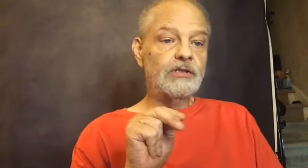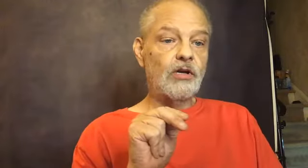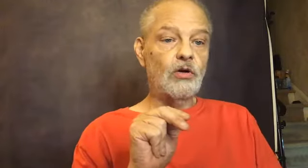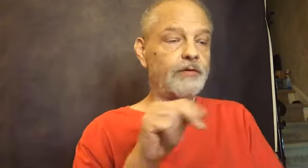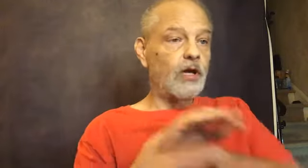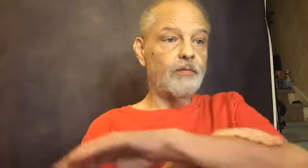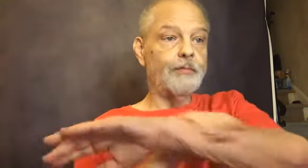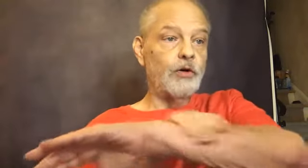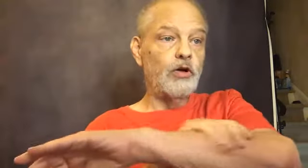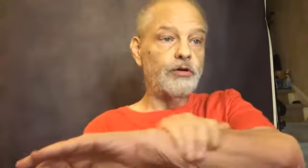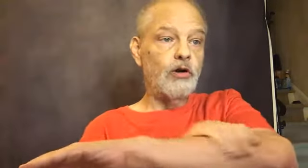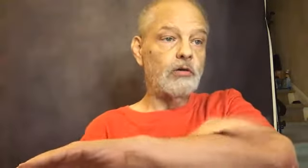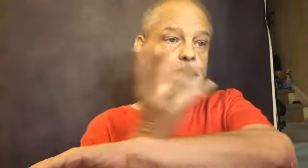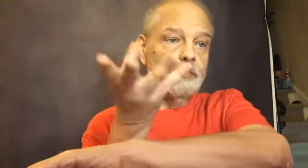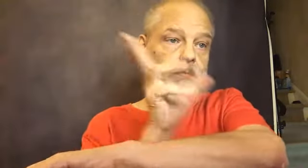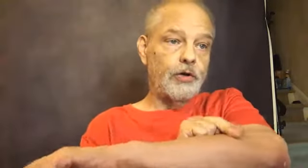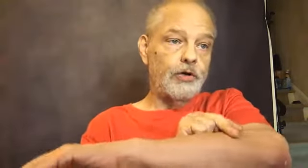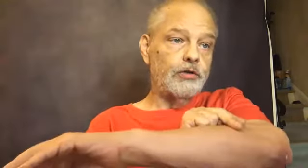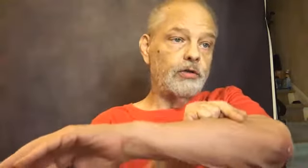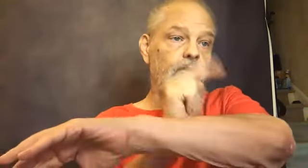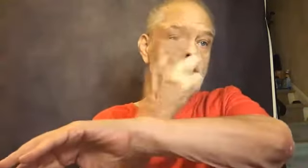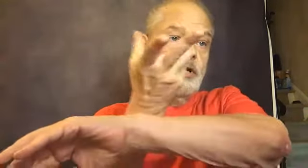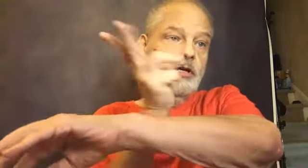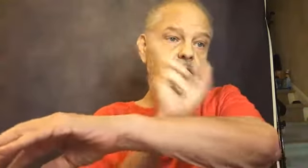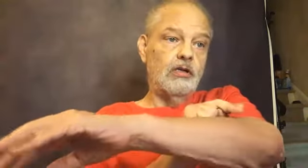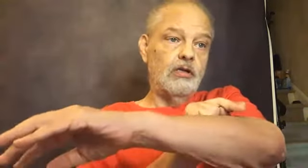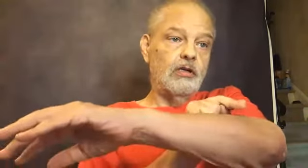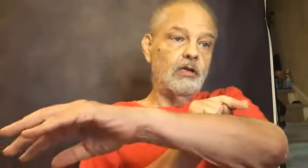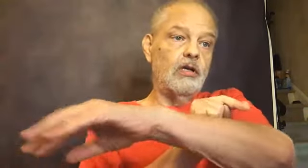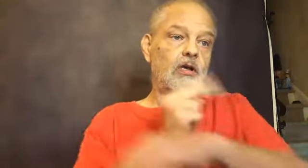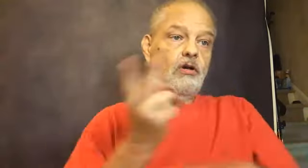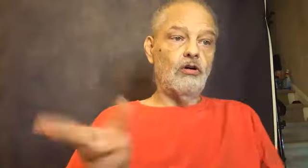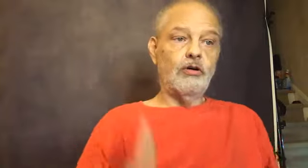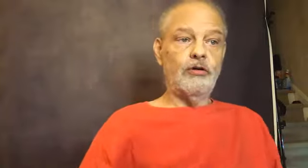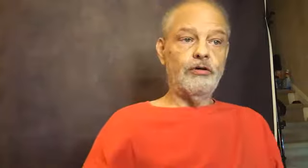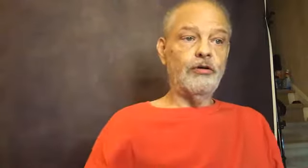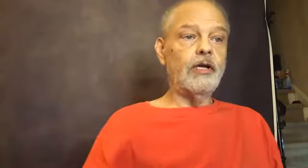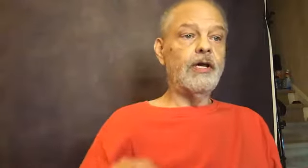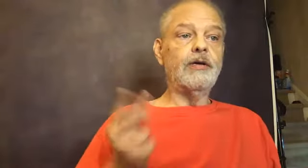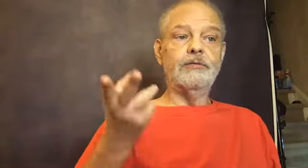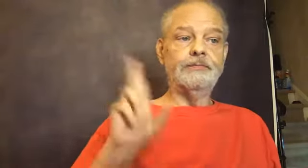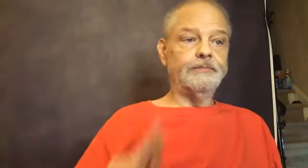So if you got burn on your arm, burn, or you're on your leg.